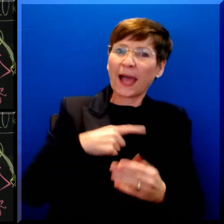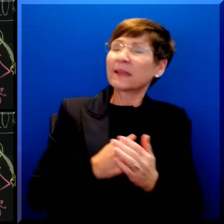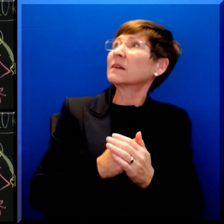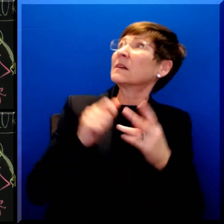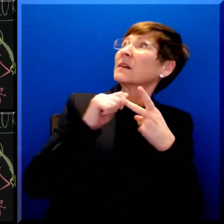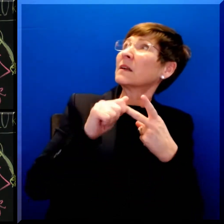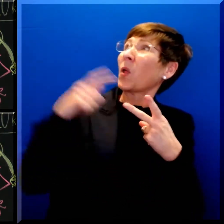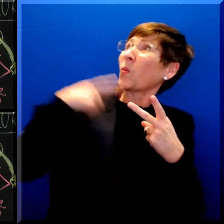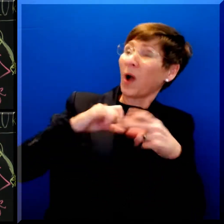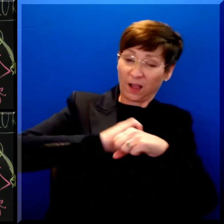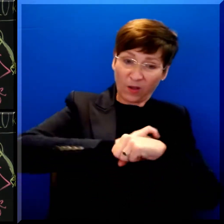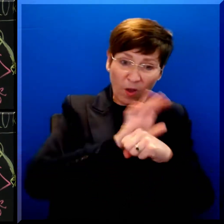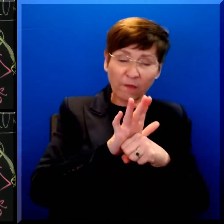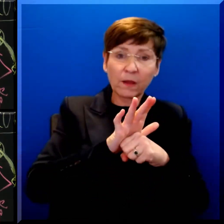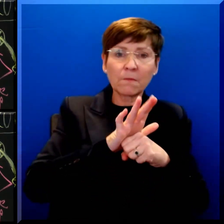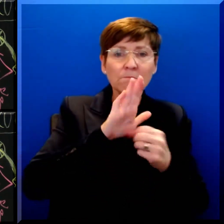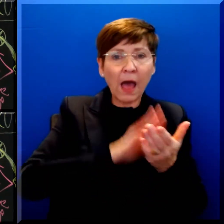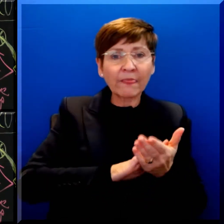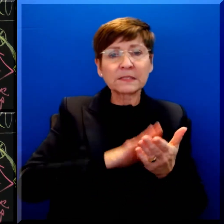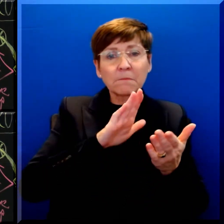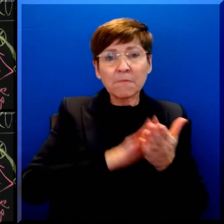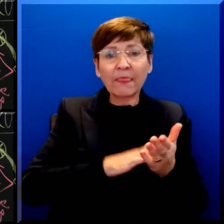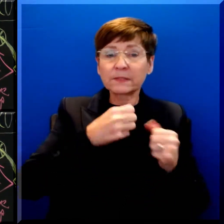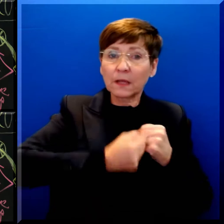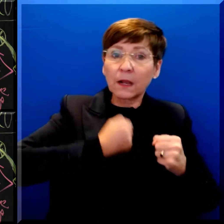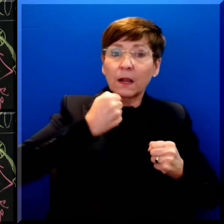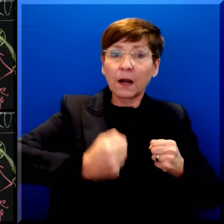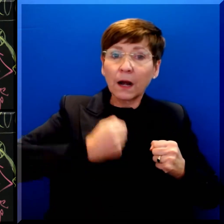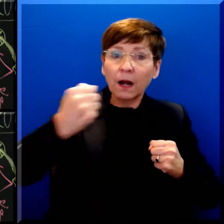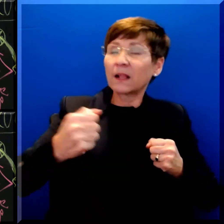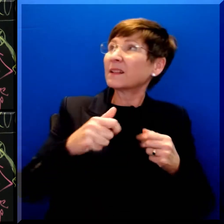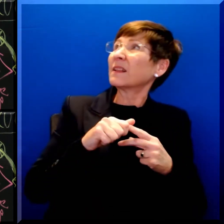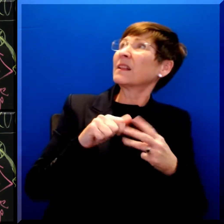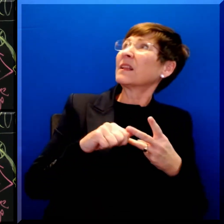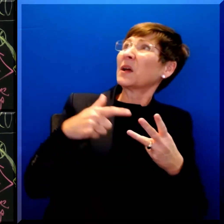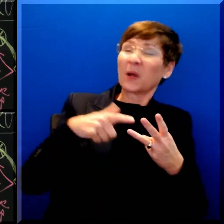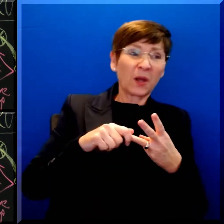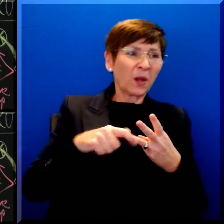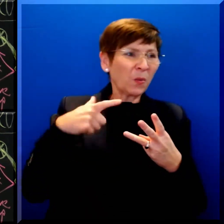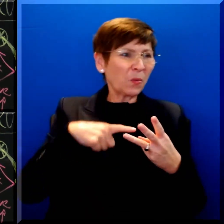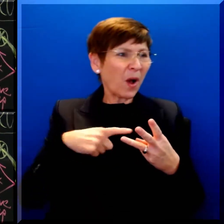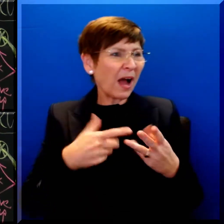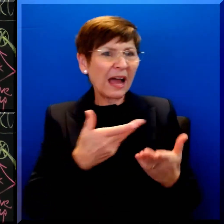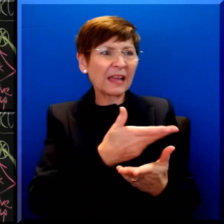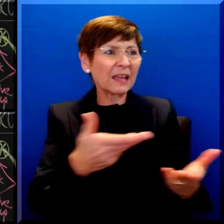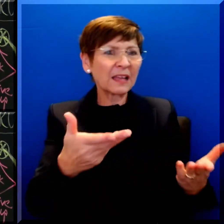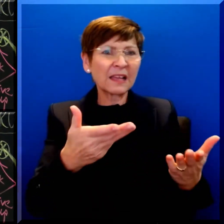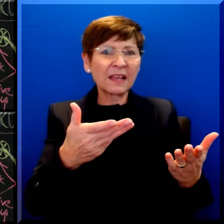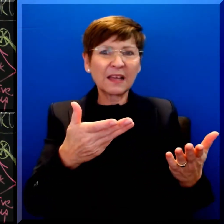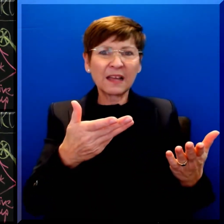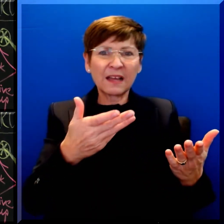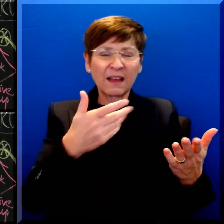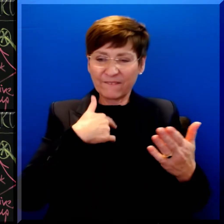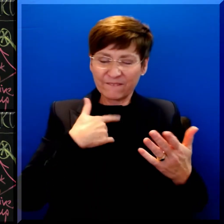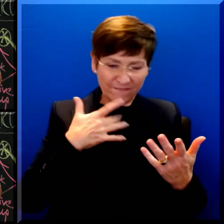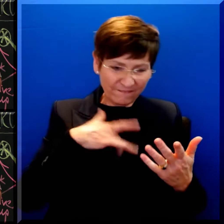is COVID-19 lasting so long? God, why did you take so many of my friends and coworkers? Why can't I fight this depression and